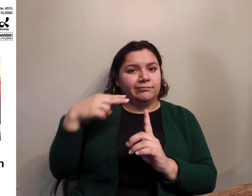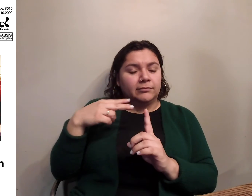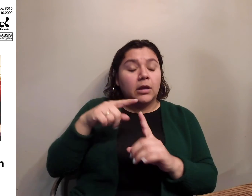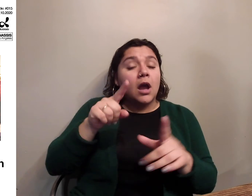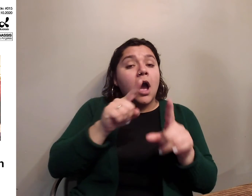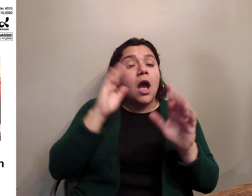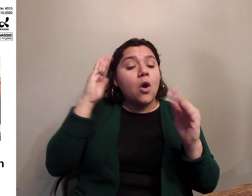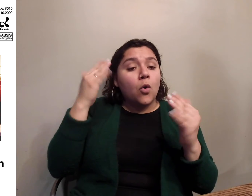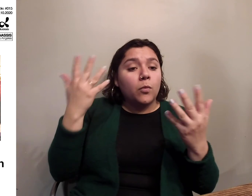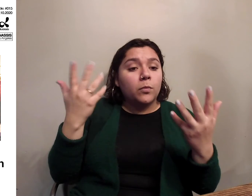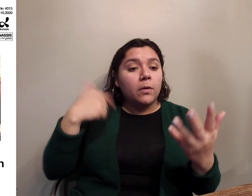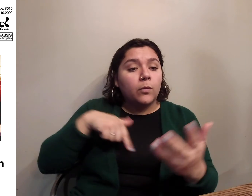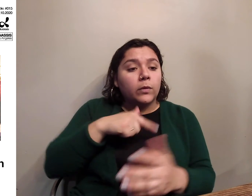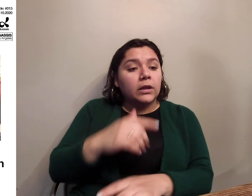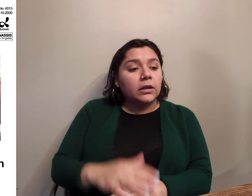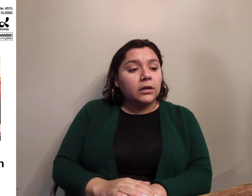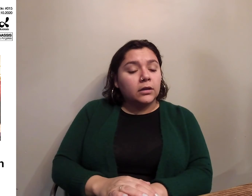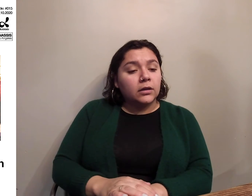hope that